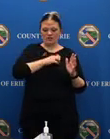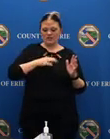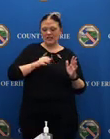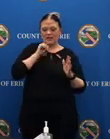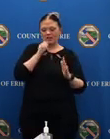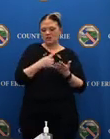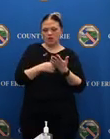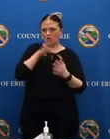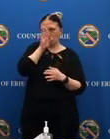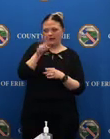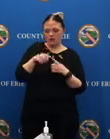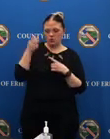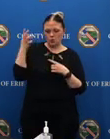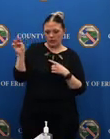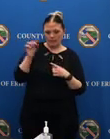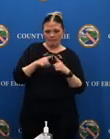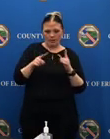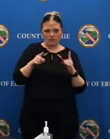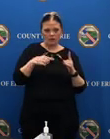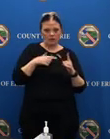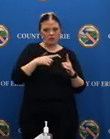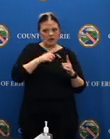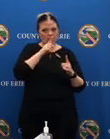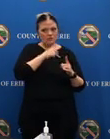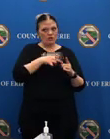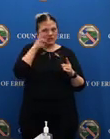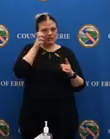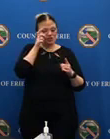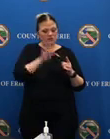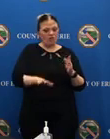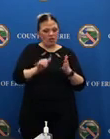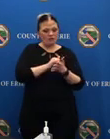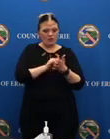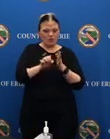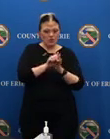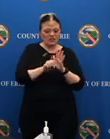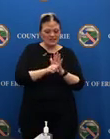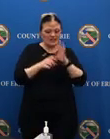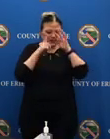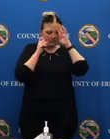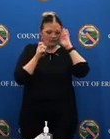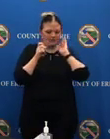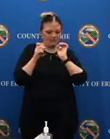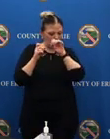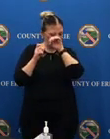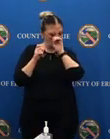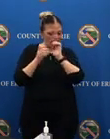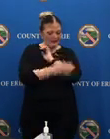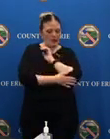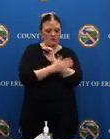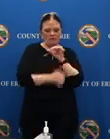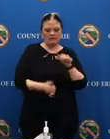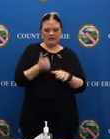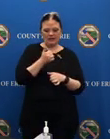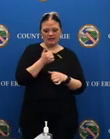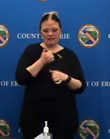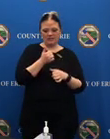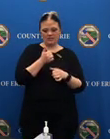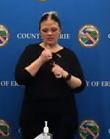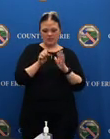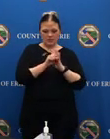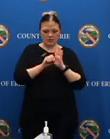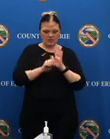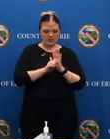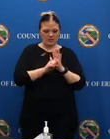about it, though I'm pretty certain he's hearing it from across New York State, because county executives,